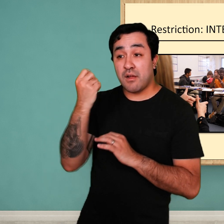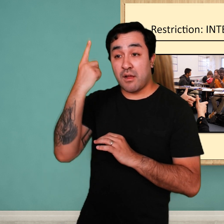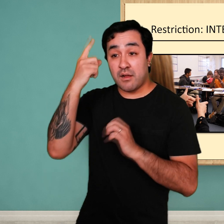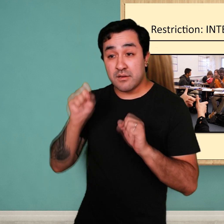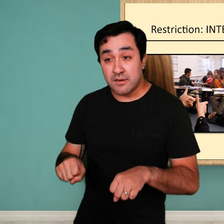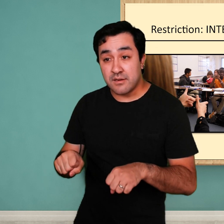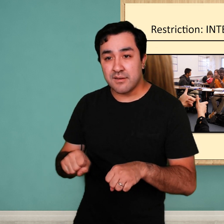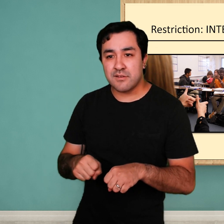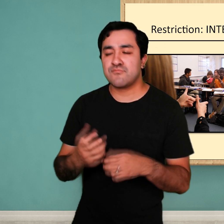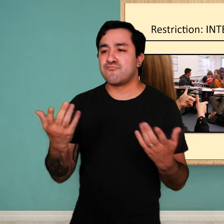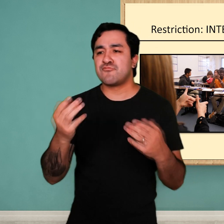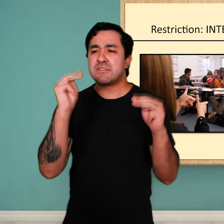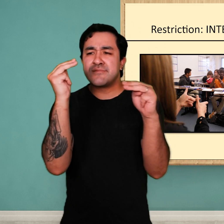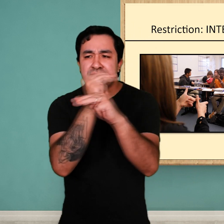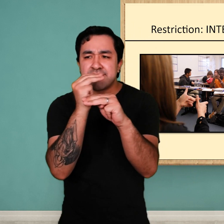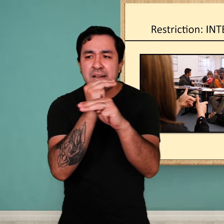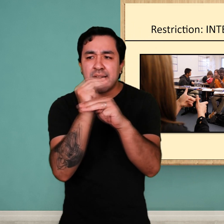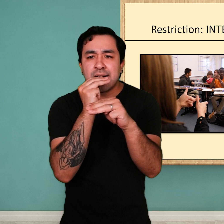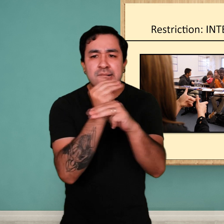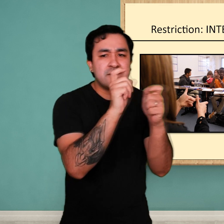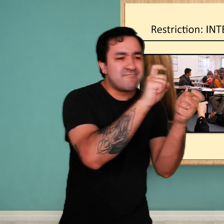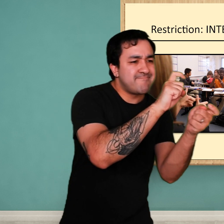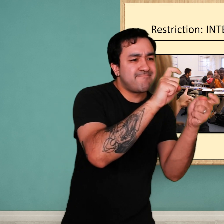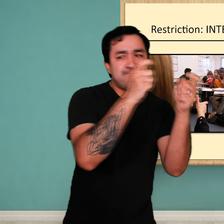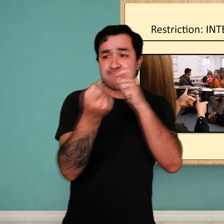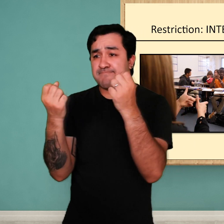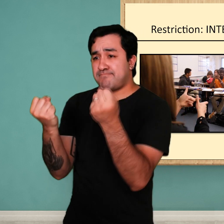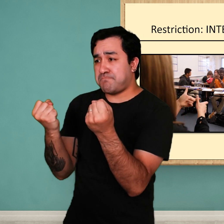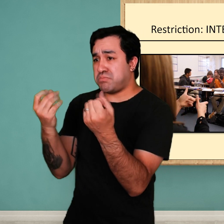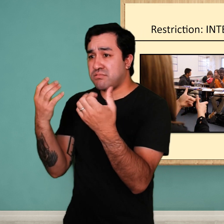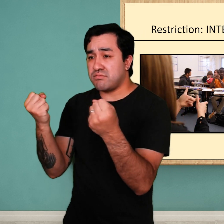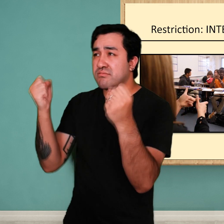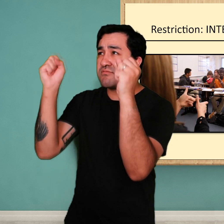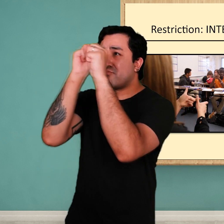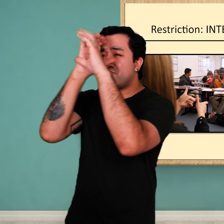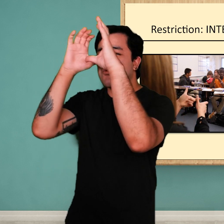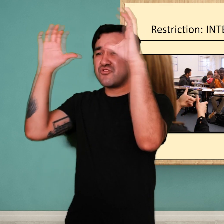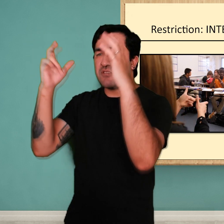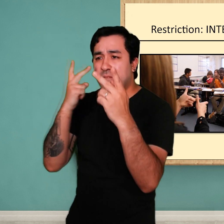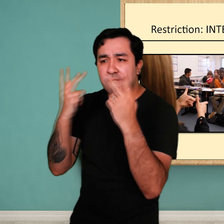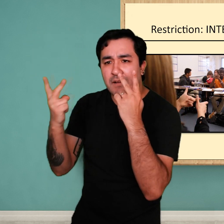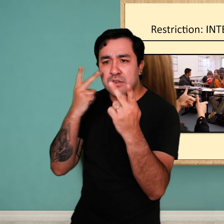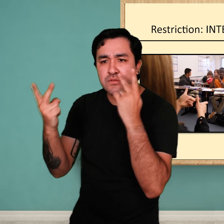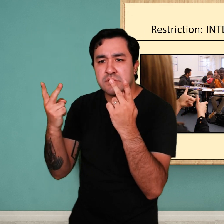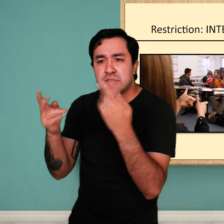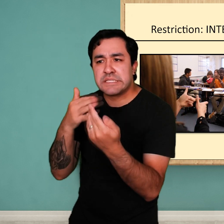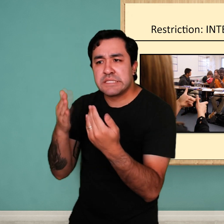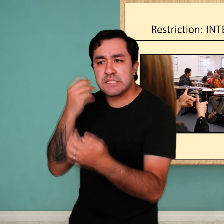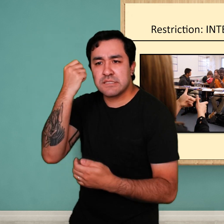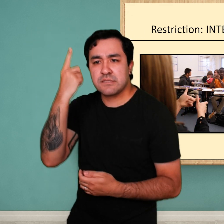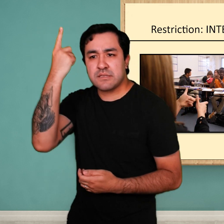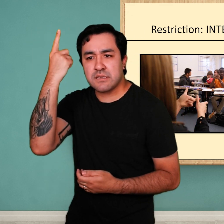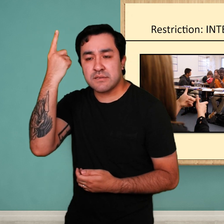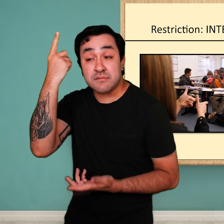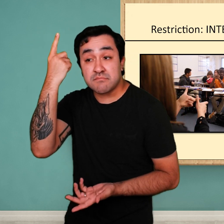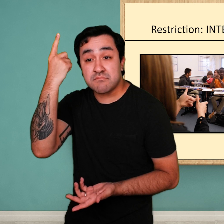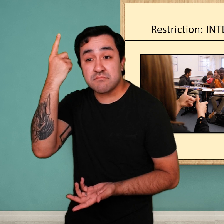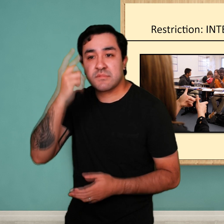interpretation? Do they know how to make mathematical concepts visually clear in ASL? Most interpreter programs do